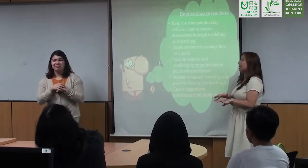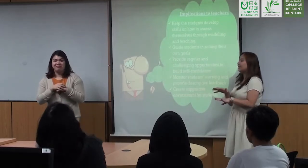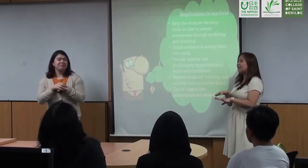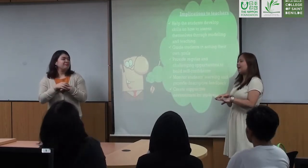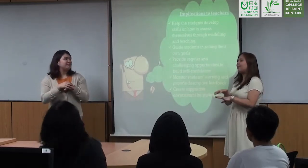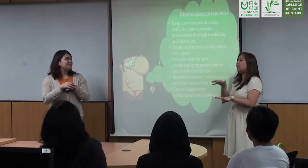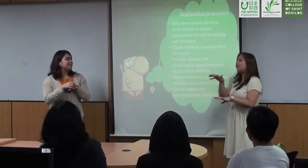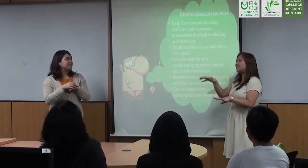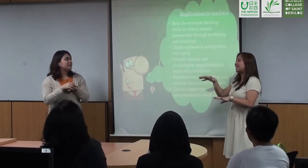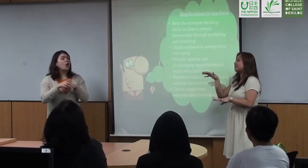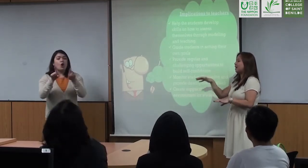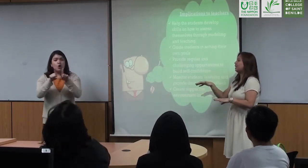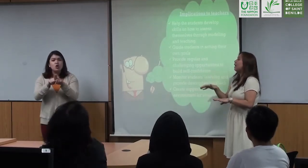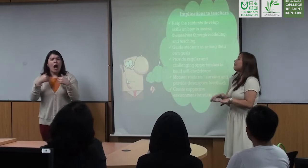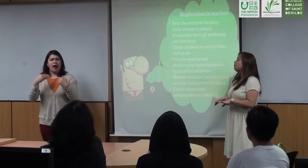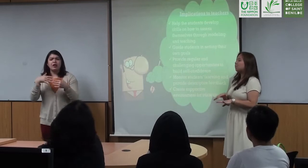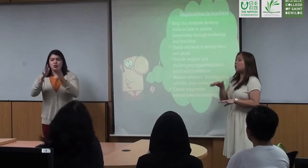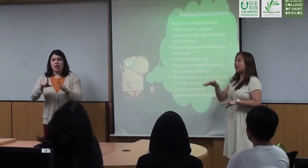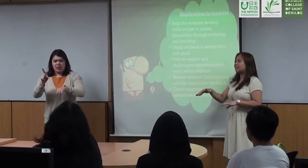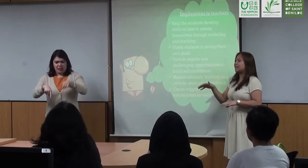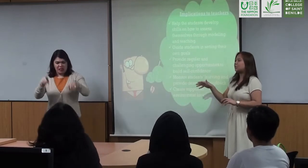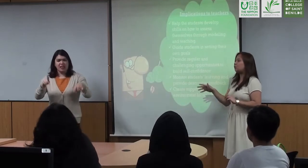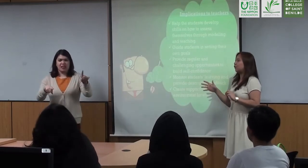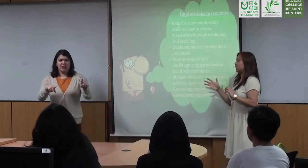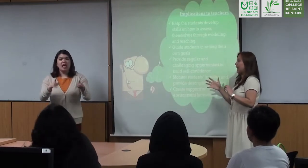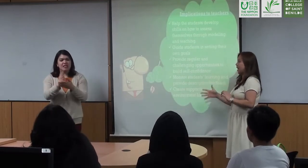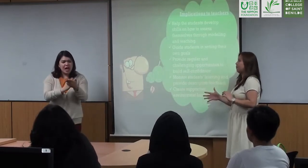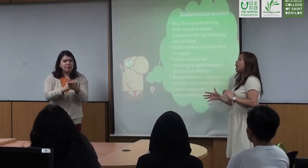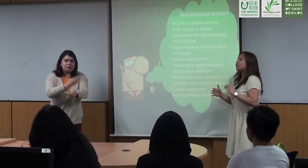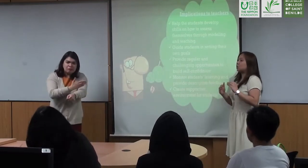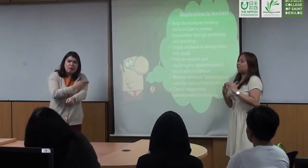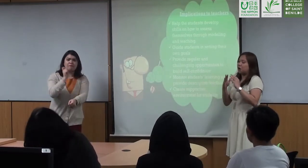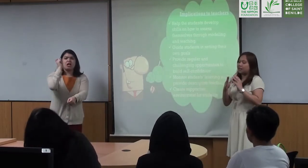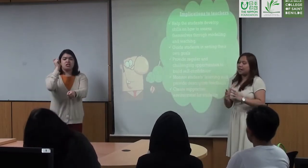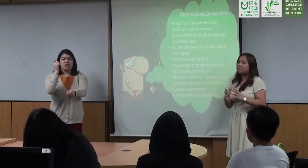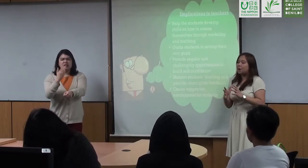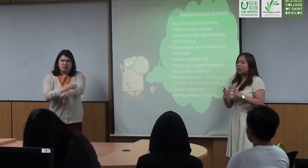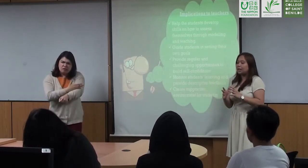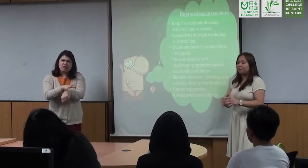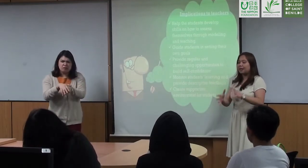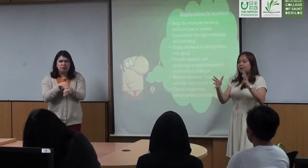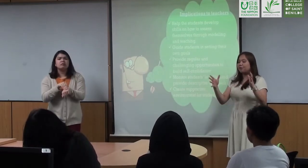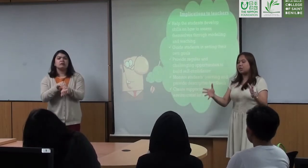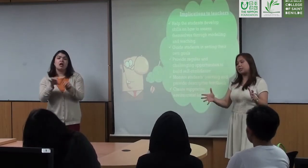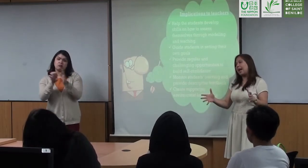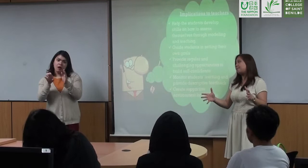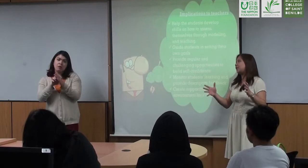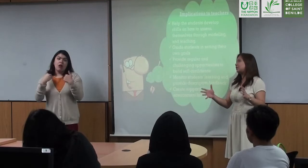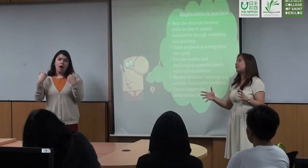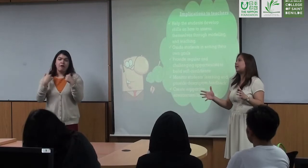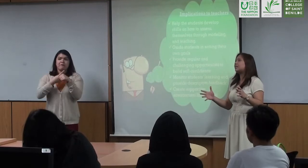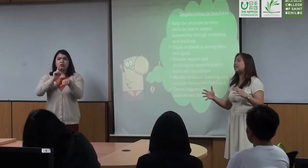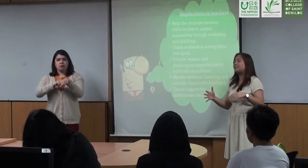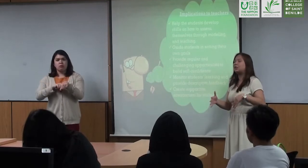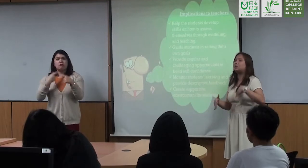important also that the level of assessment progresses over time. So for example, if at the first